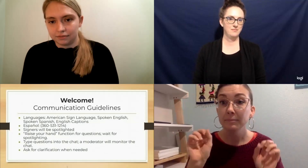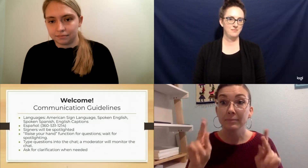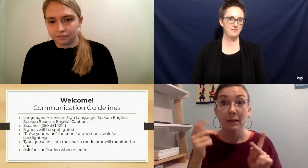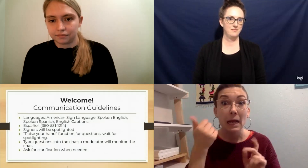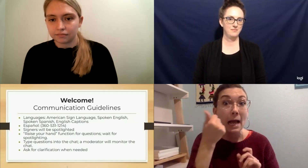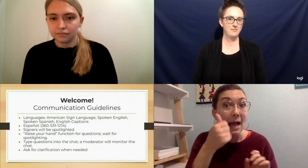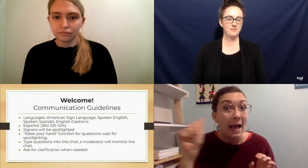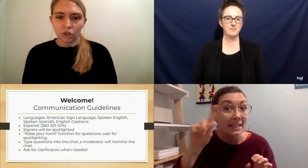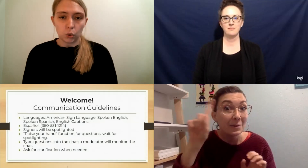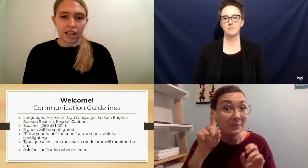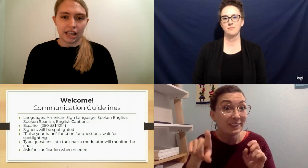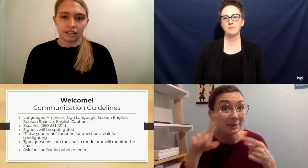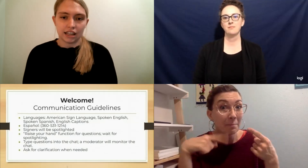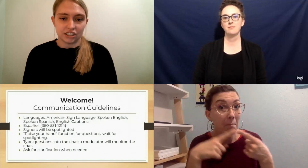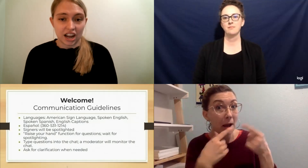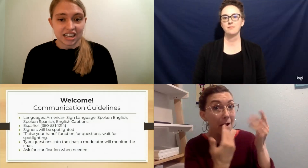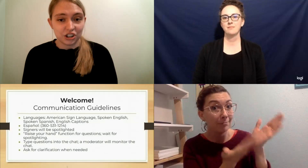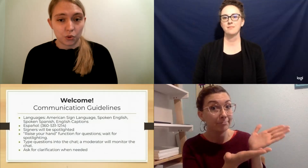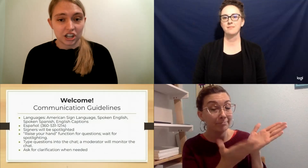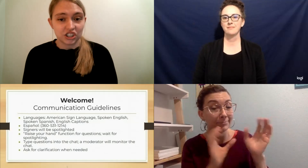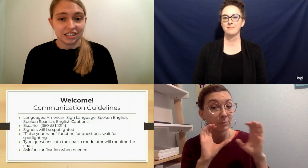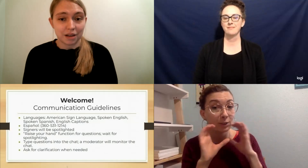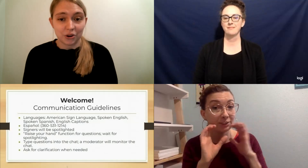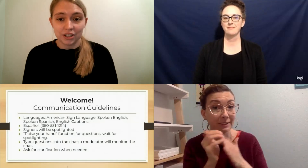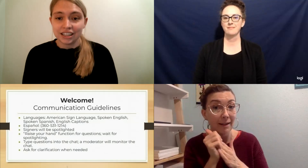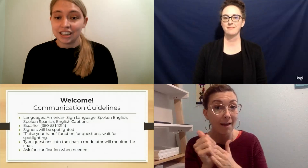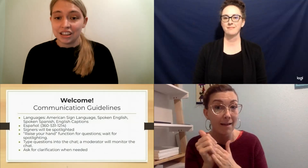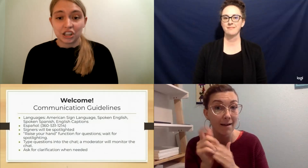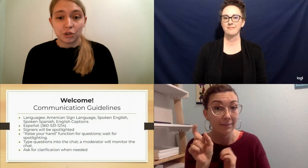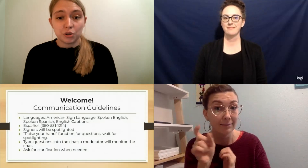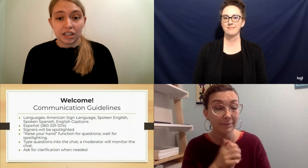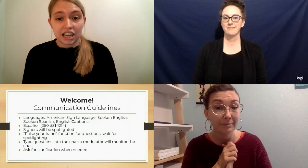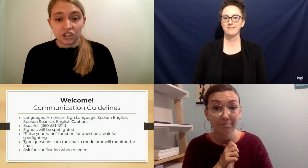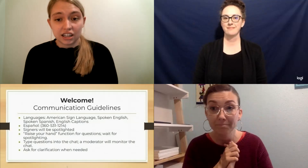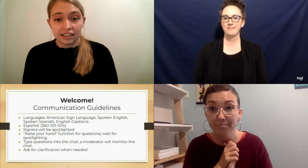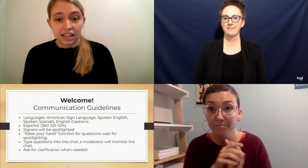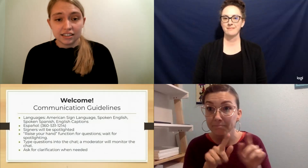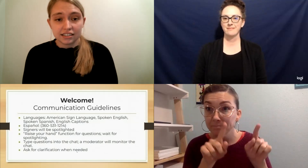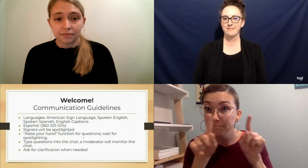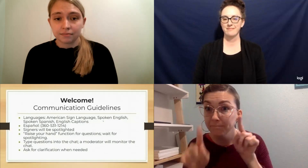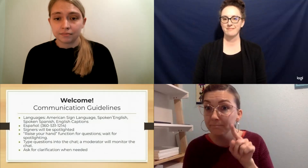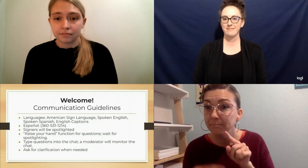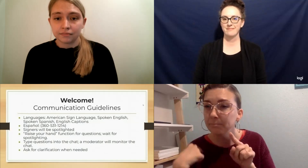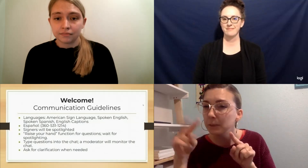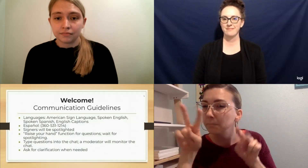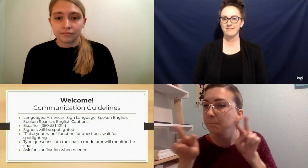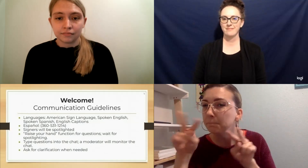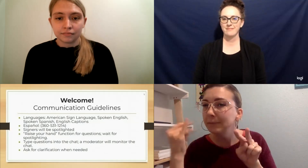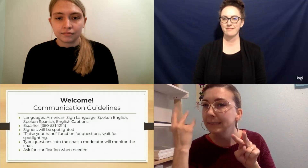unreact. Okay, is there any other questions about the communication guidelines?